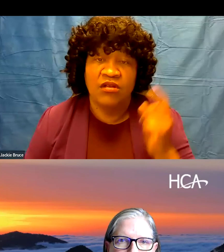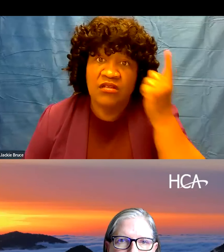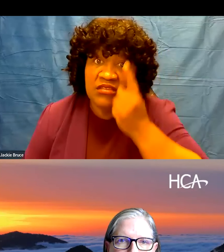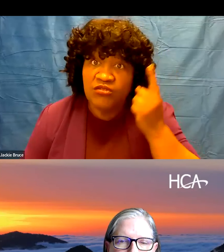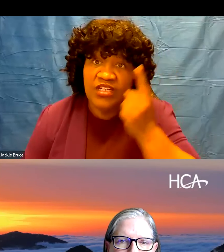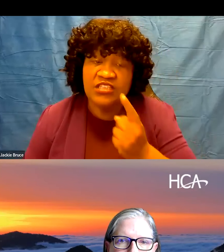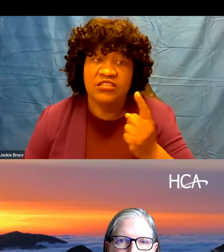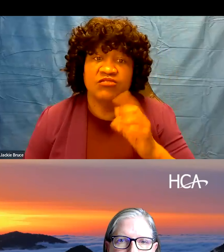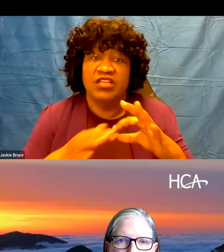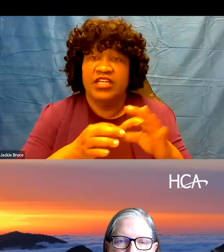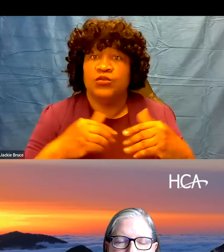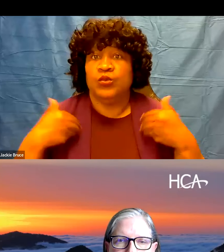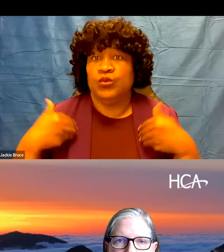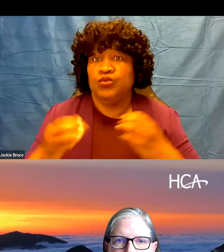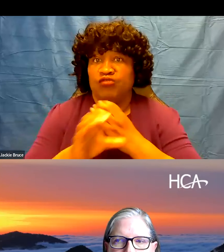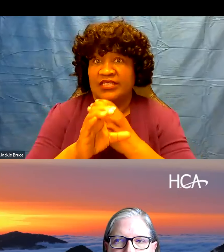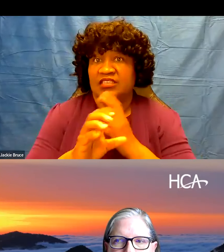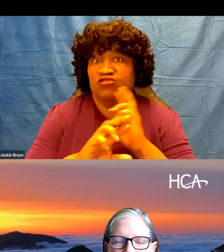considerations related to youth crisis response.